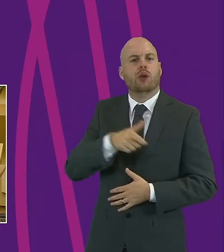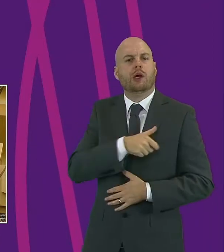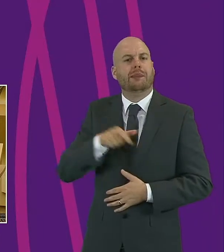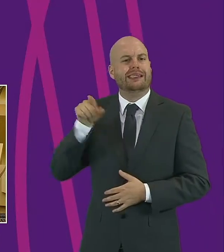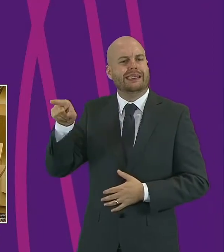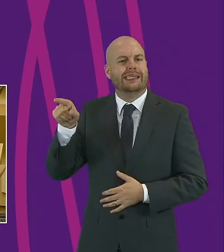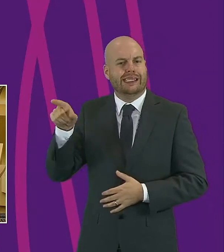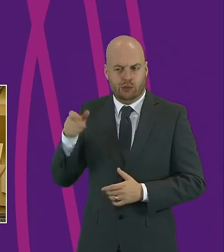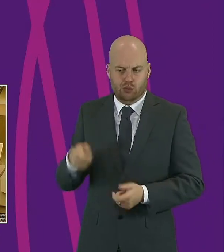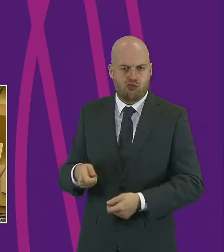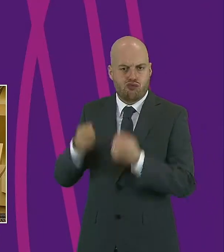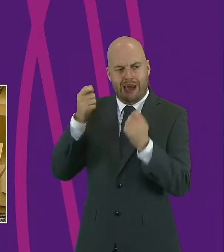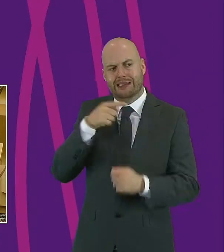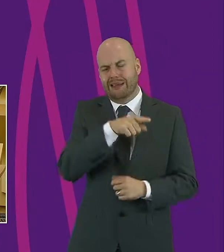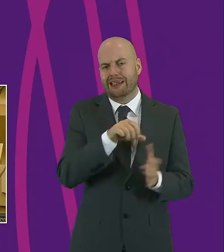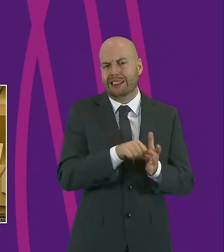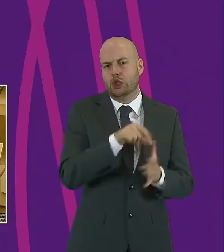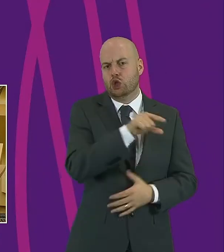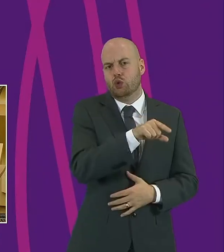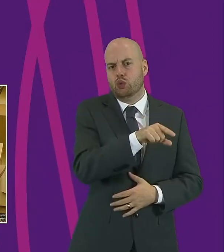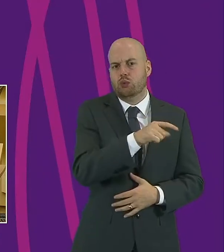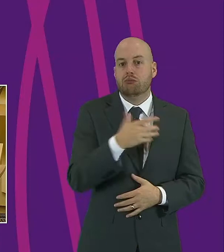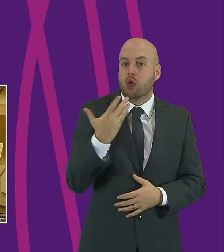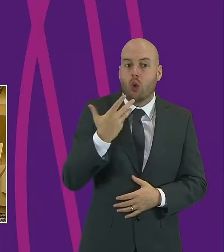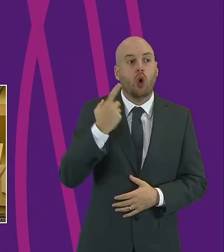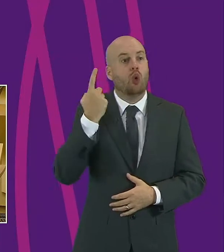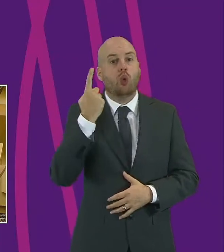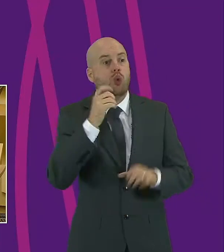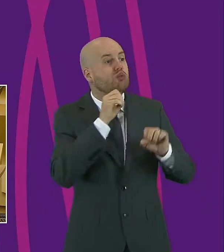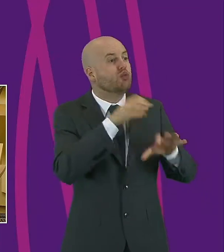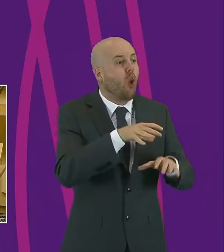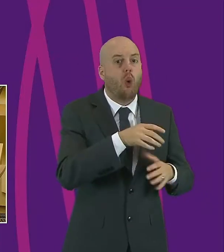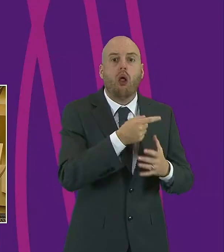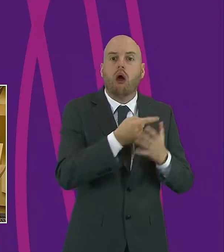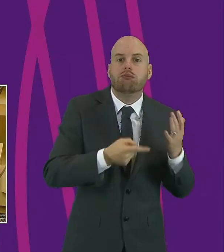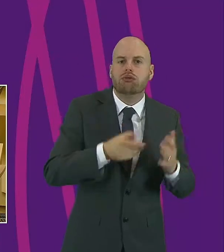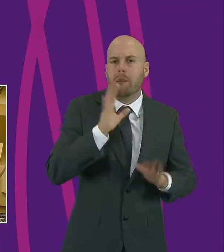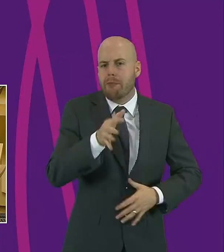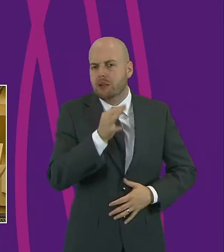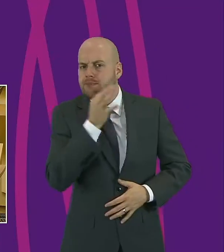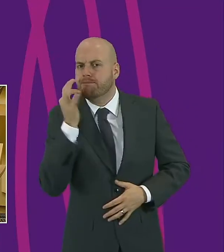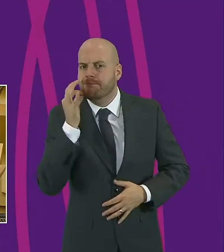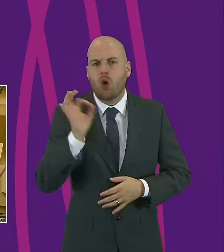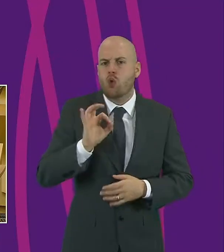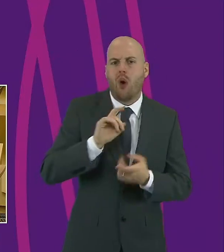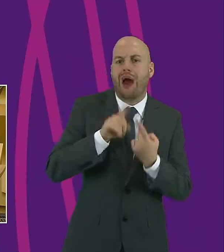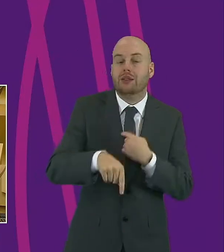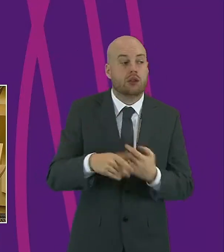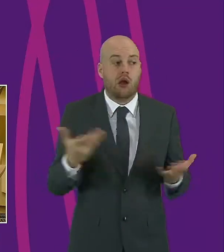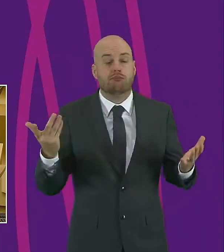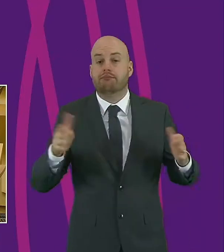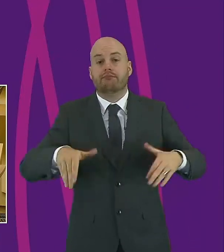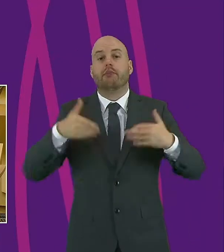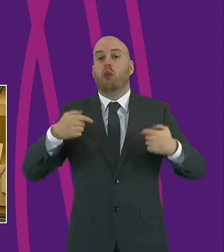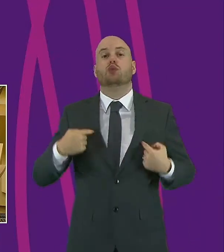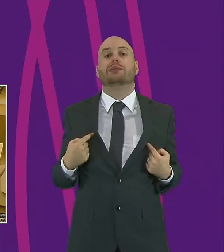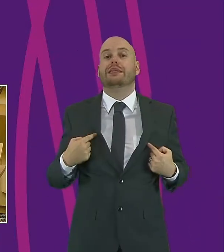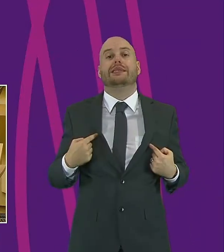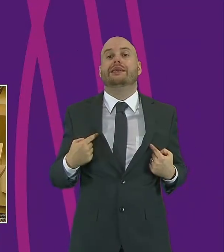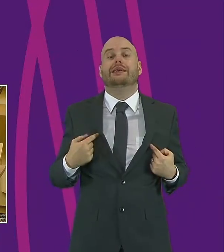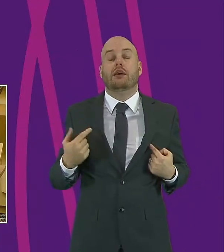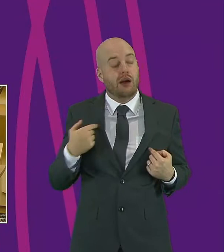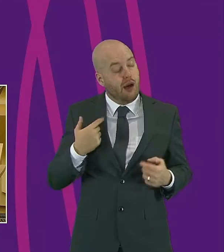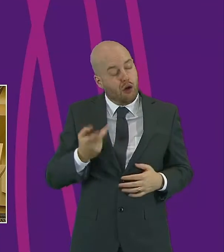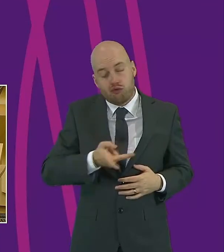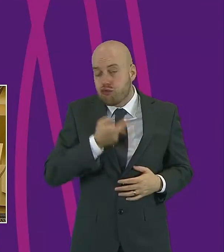committee wishes. So, you know, I will cooperate fully with this. I come back to the point I made earlier on. I have already submitted myself